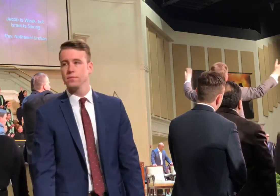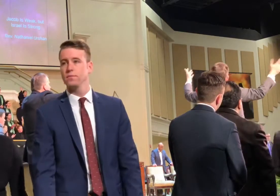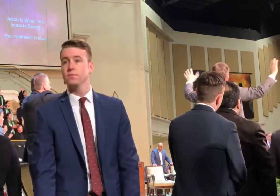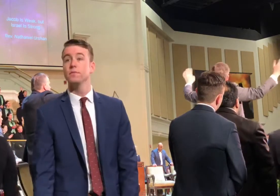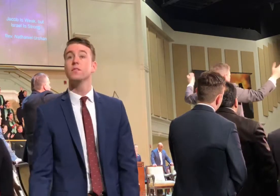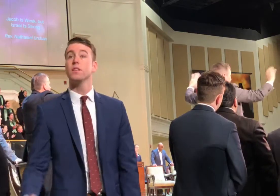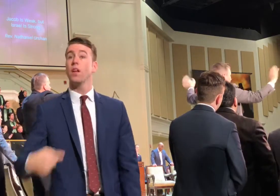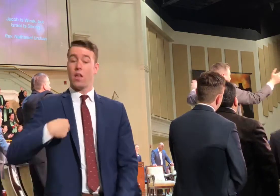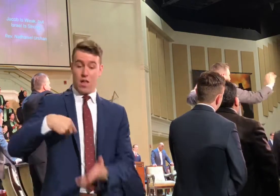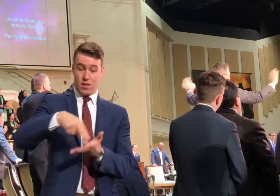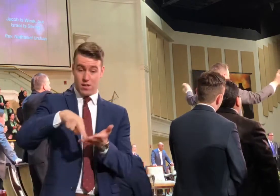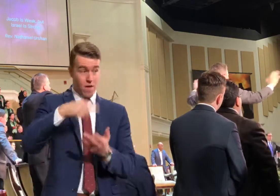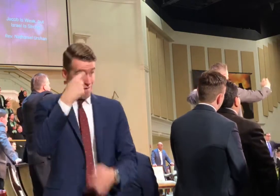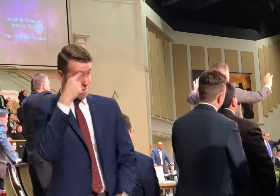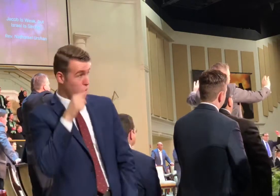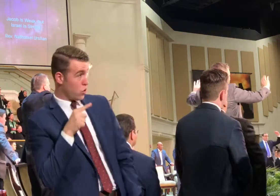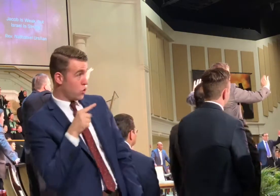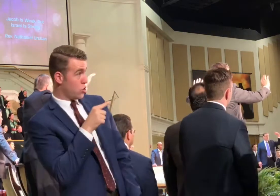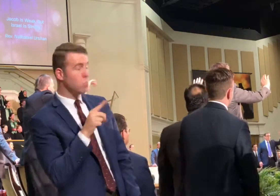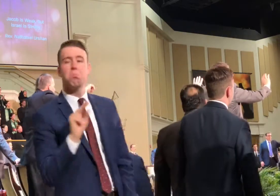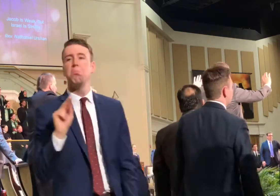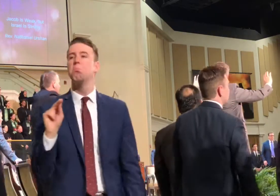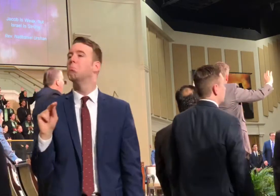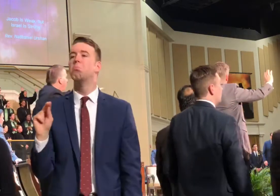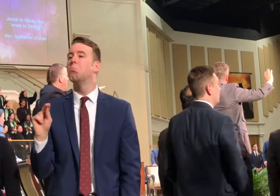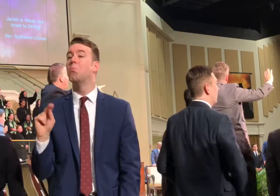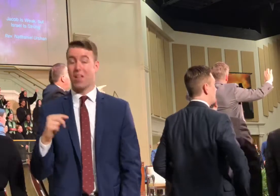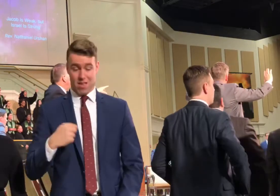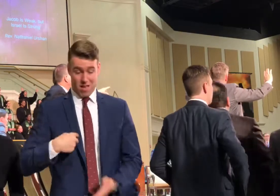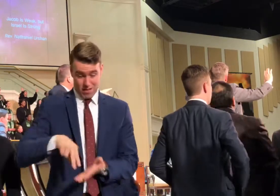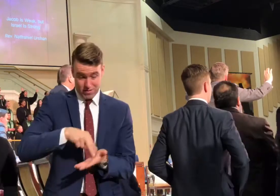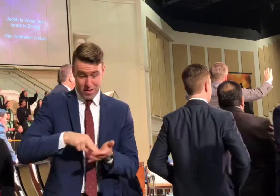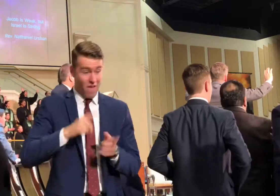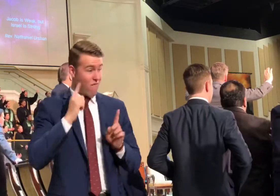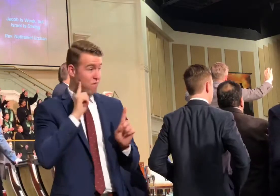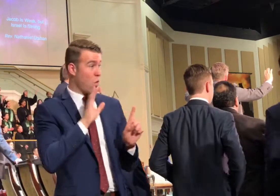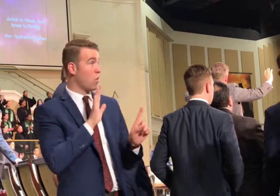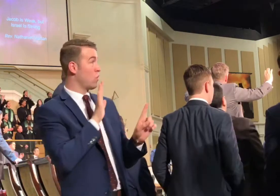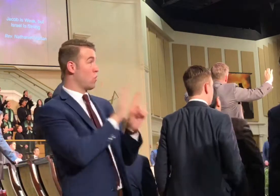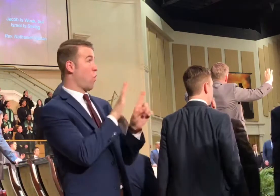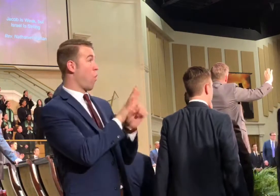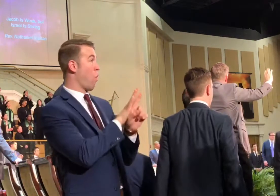I didn't do this for you. I didn't do this for your backside.